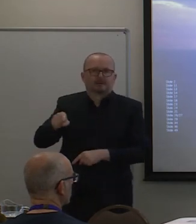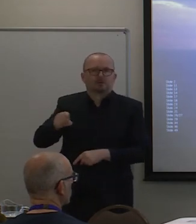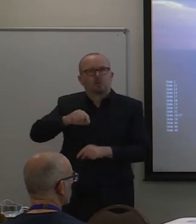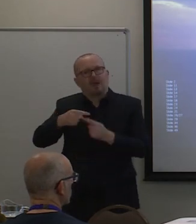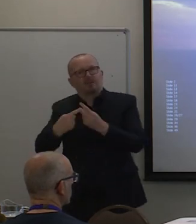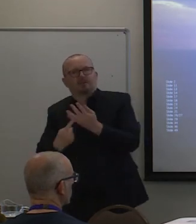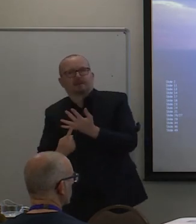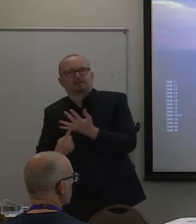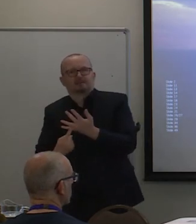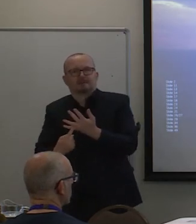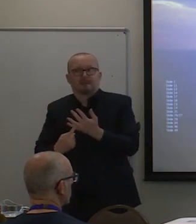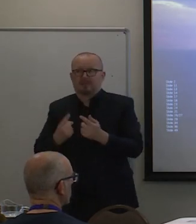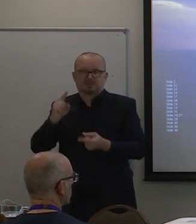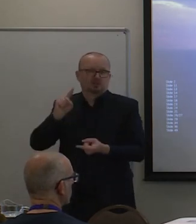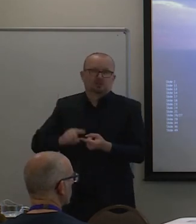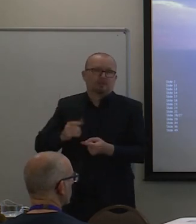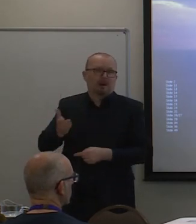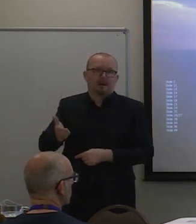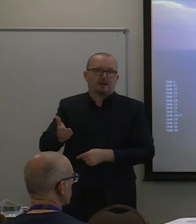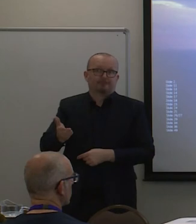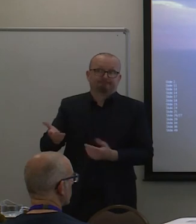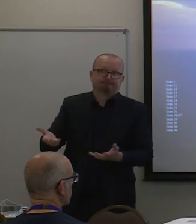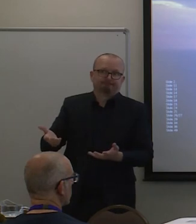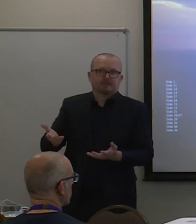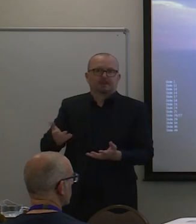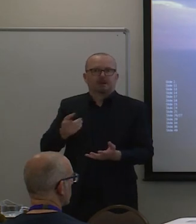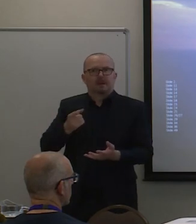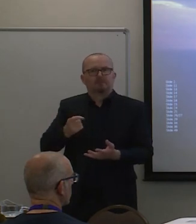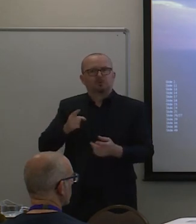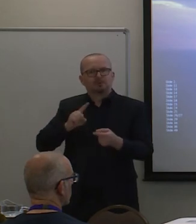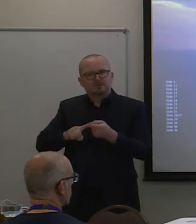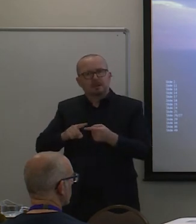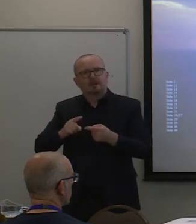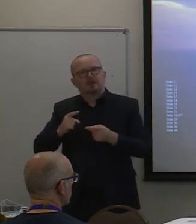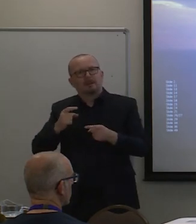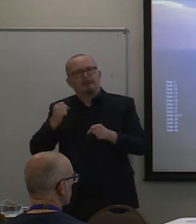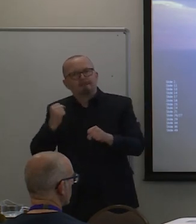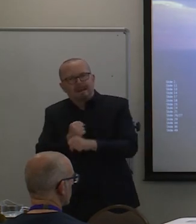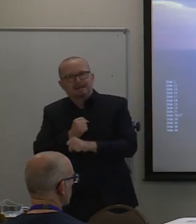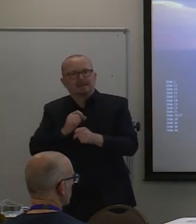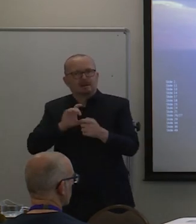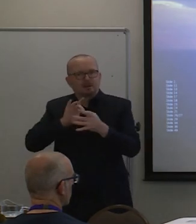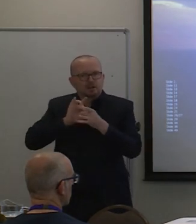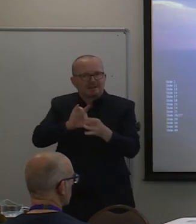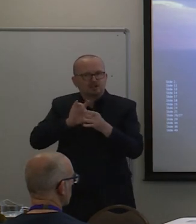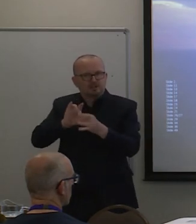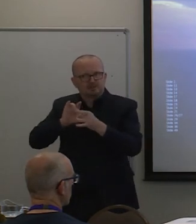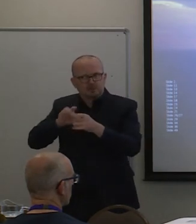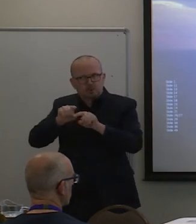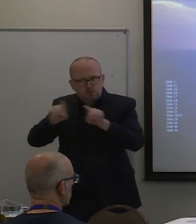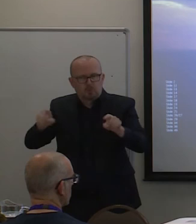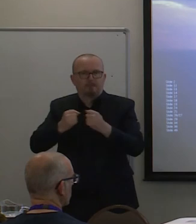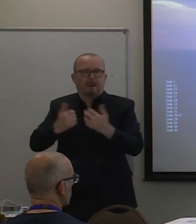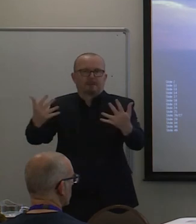less money doing it, and you're still generating the connections and the meaningful bit to people, I